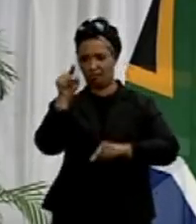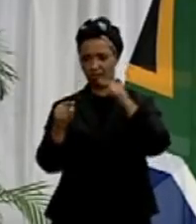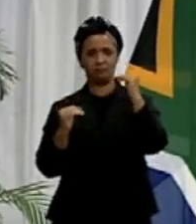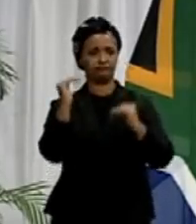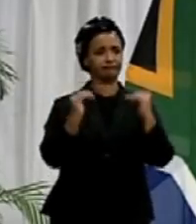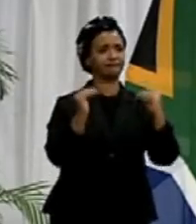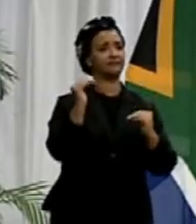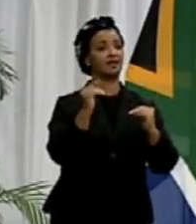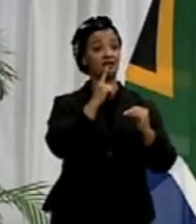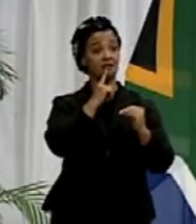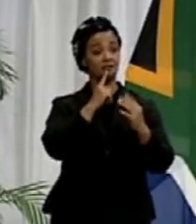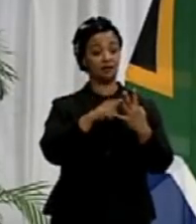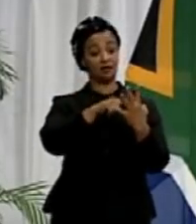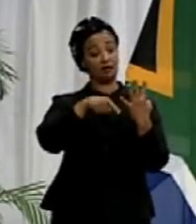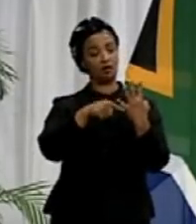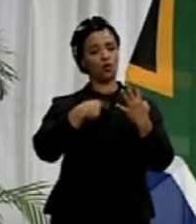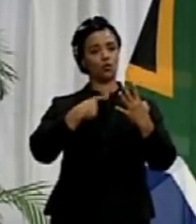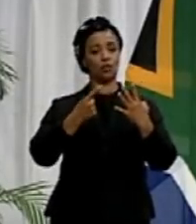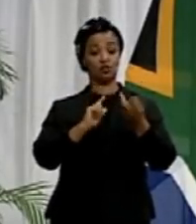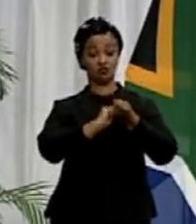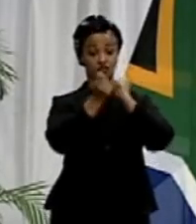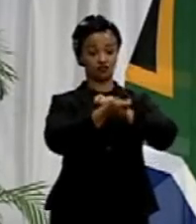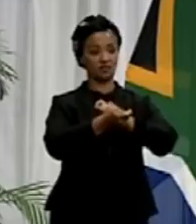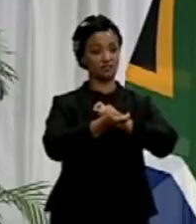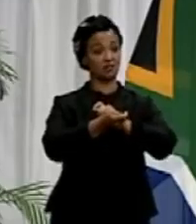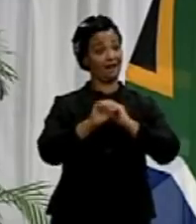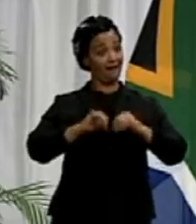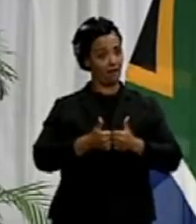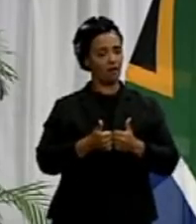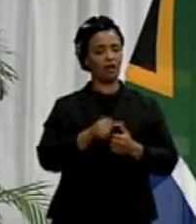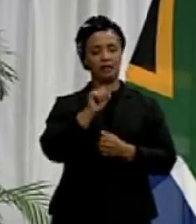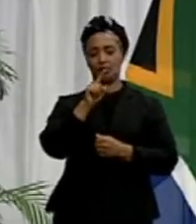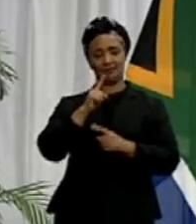never be successfully addressed if